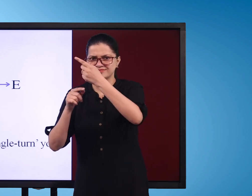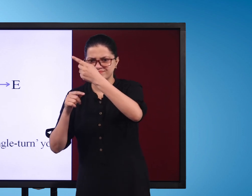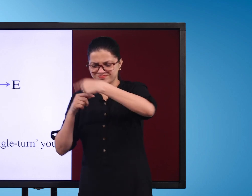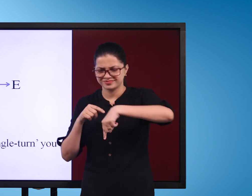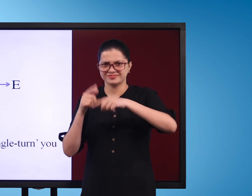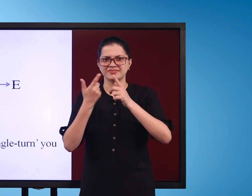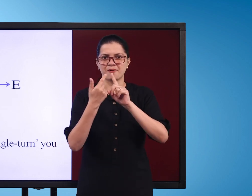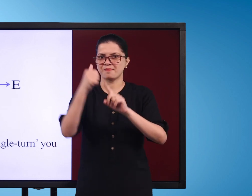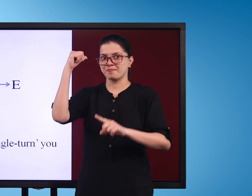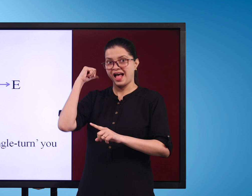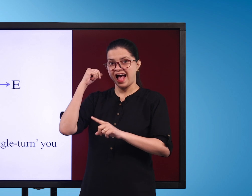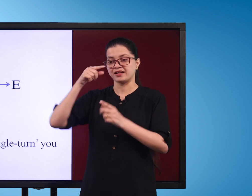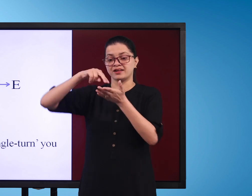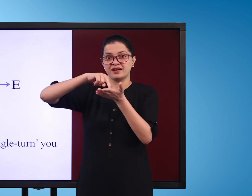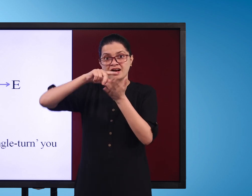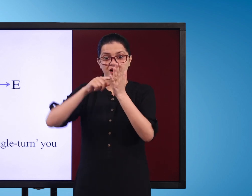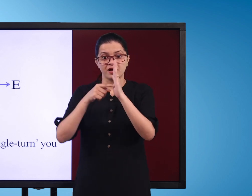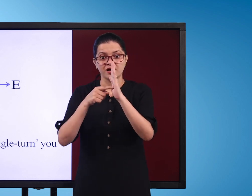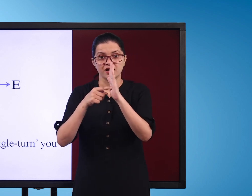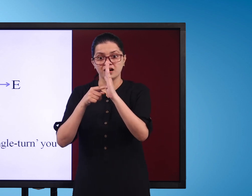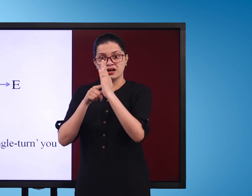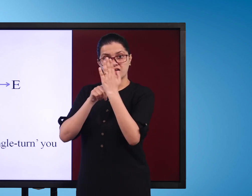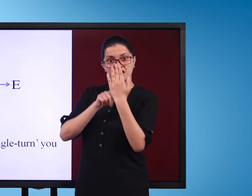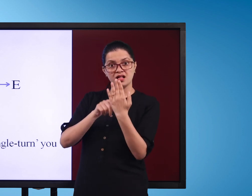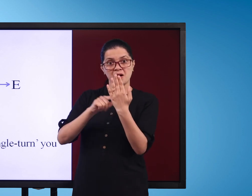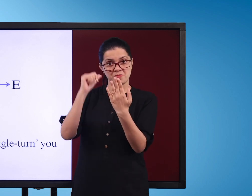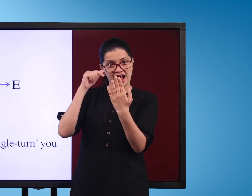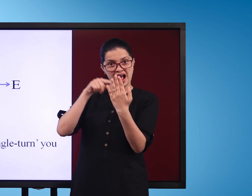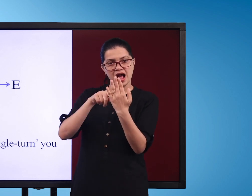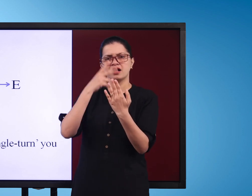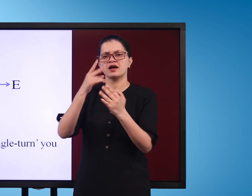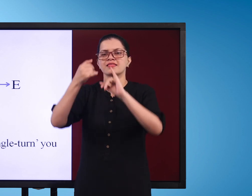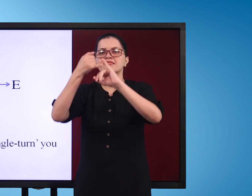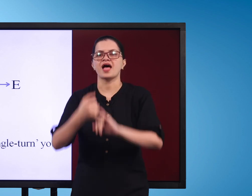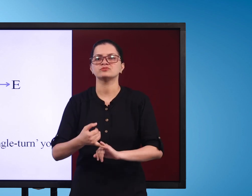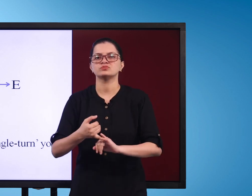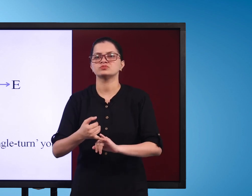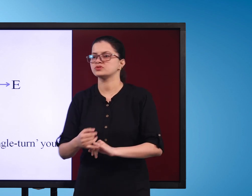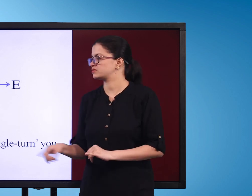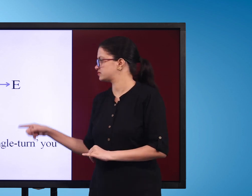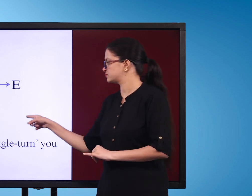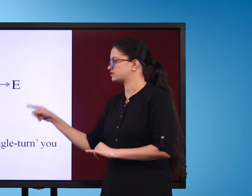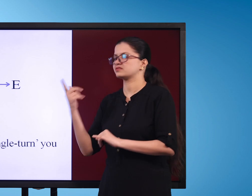The fourth diagram tells us by another right angle turn, you finally face south.